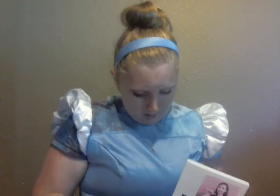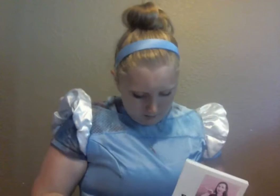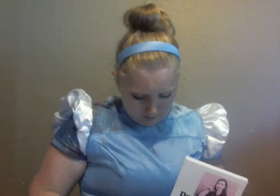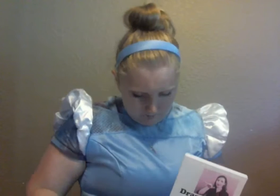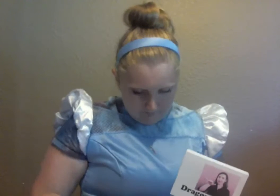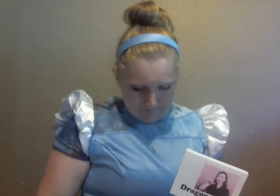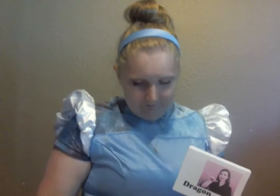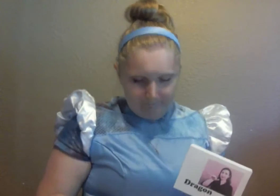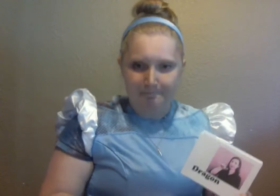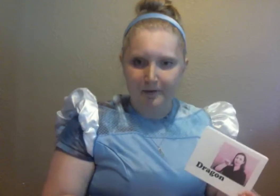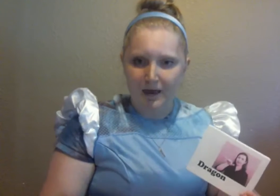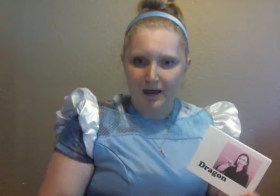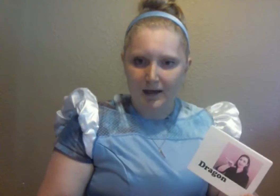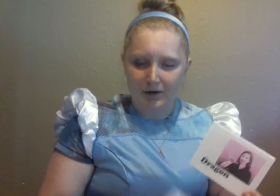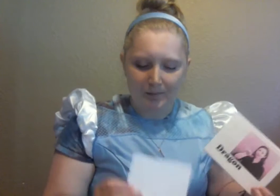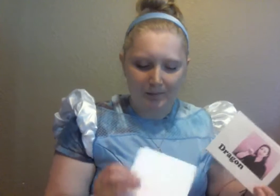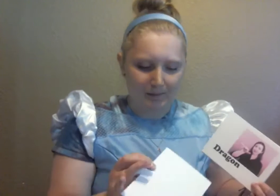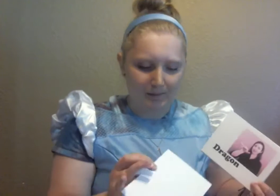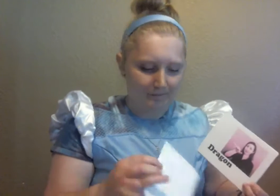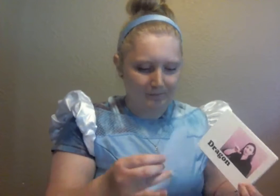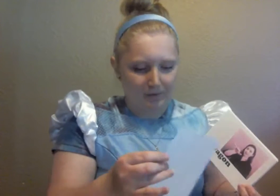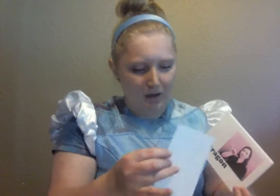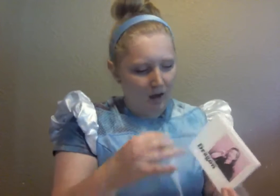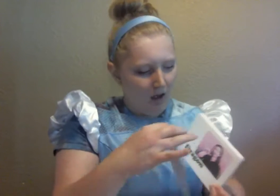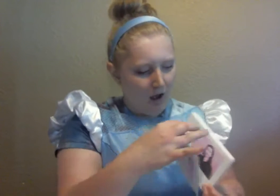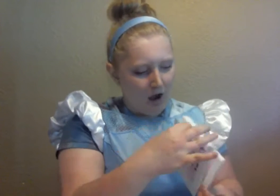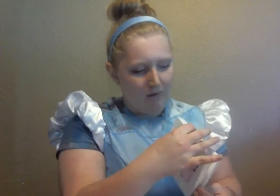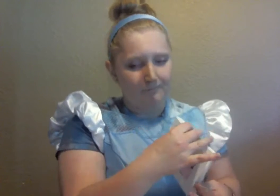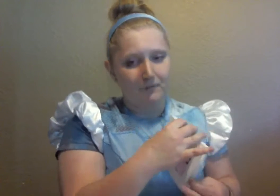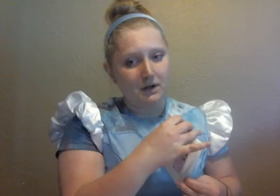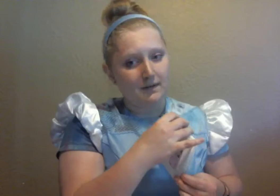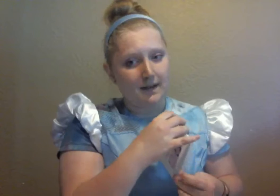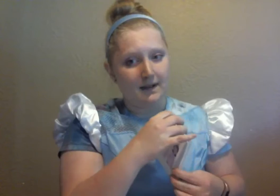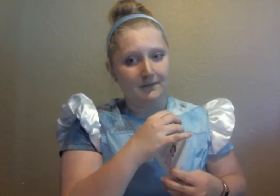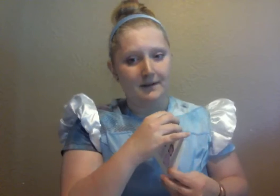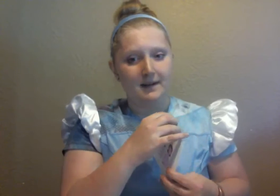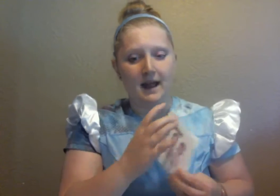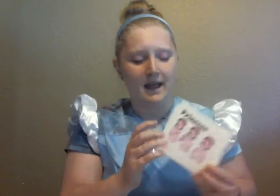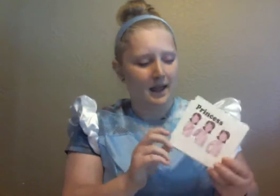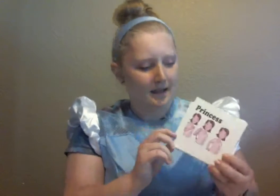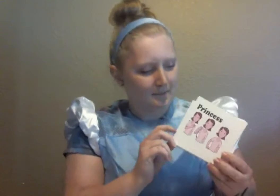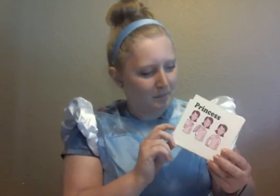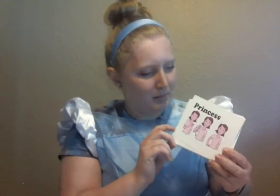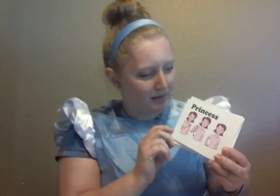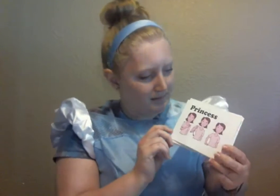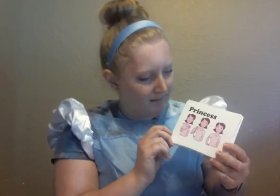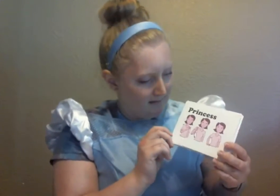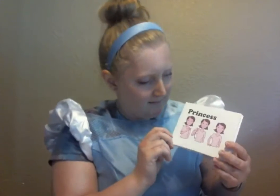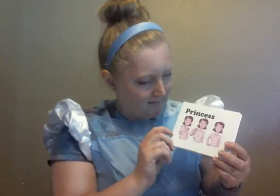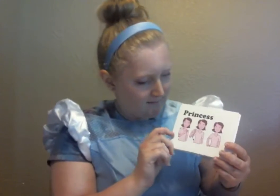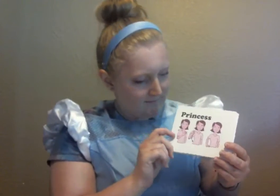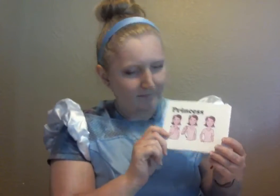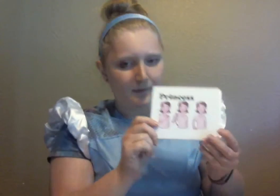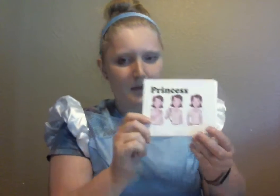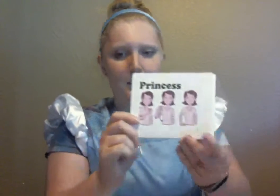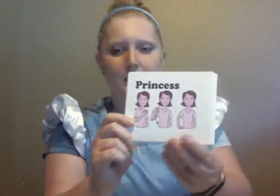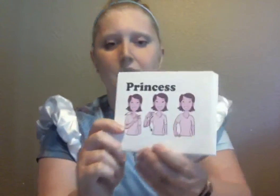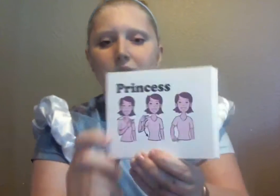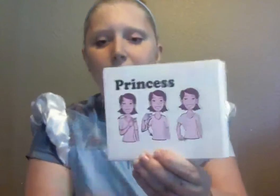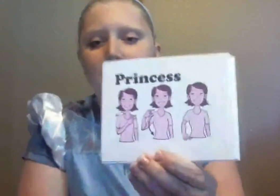Uh-oh. I dropped one. Our first sign for today is princess.